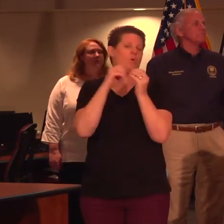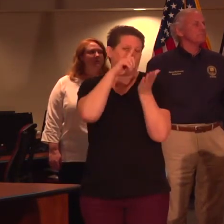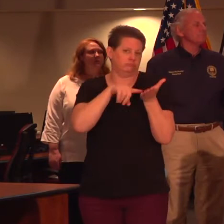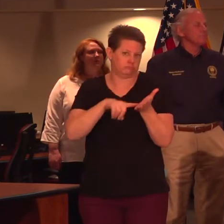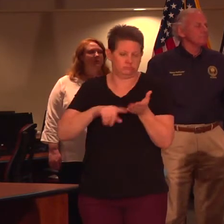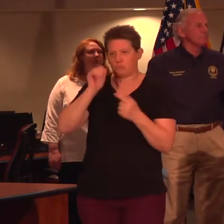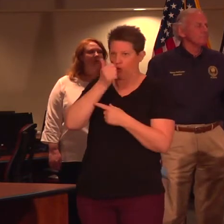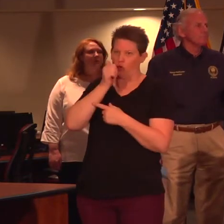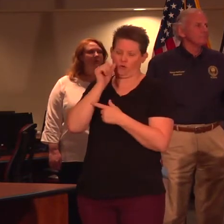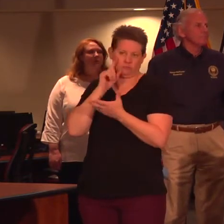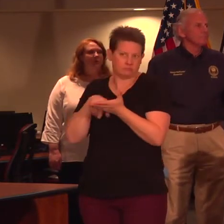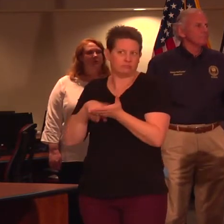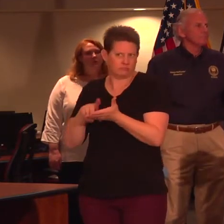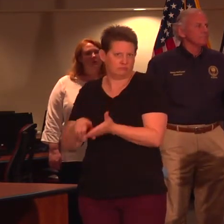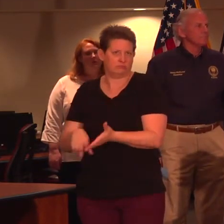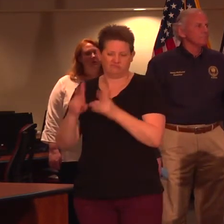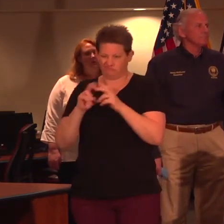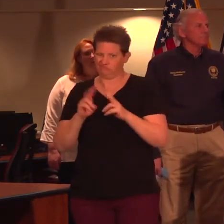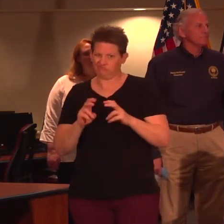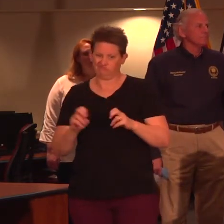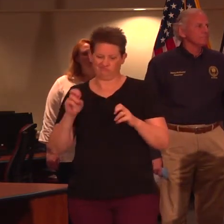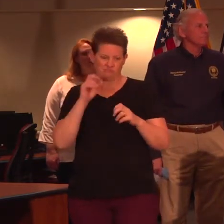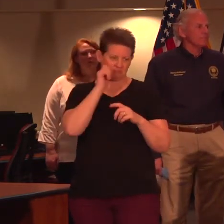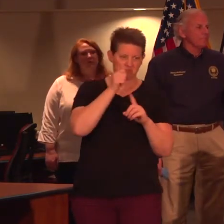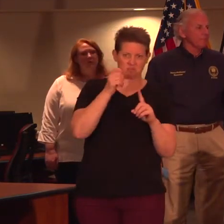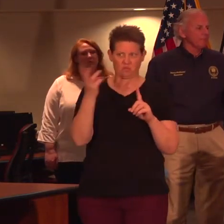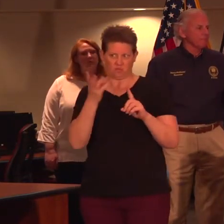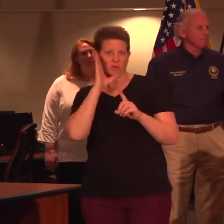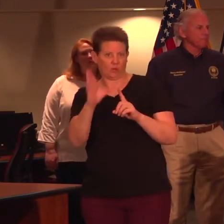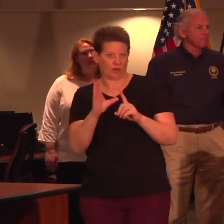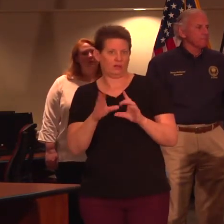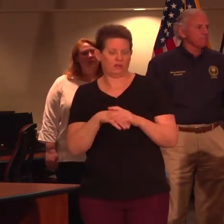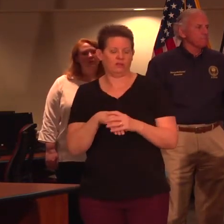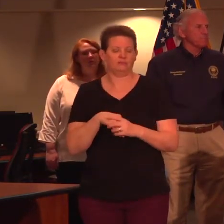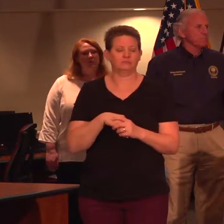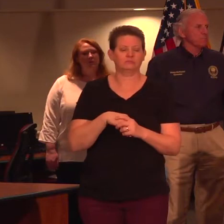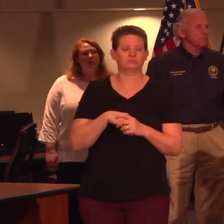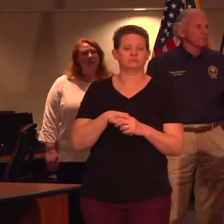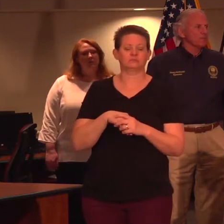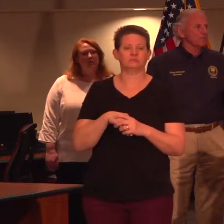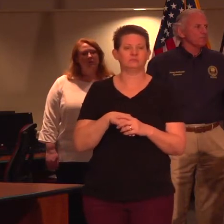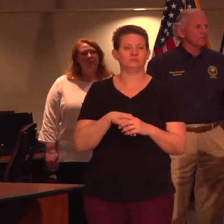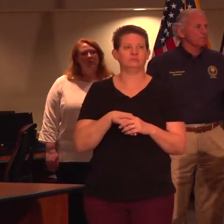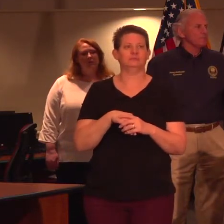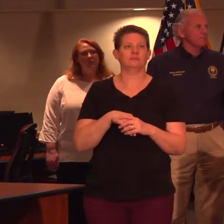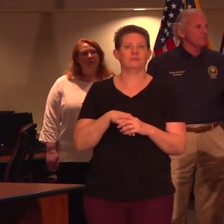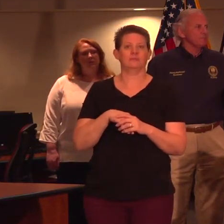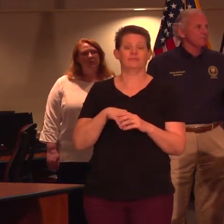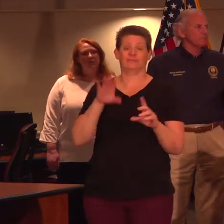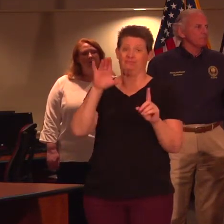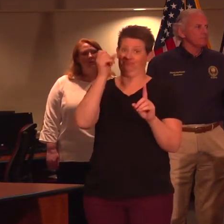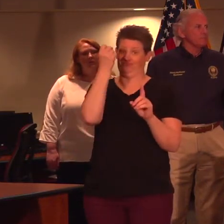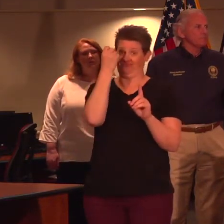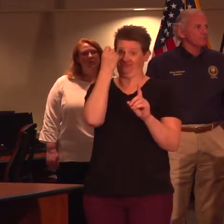place tomorrow and probably into Wednesday. And some things to consider with this event, with this outbreak, is it could have been